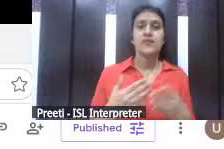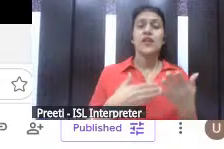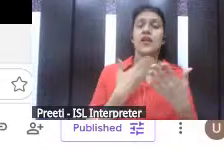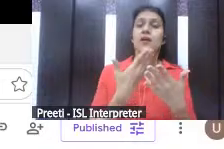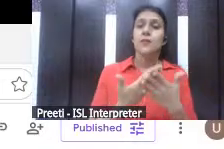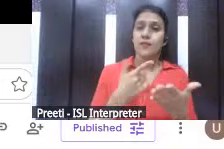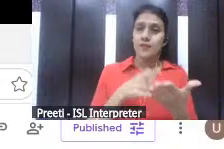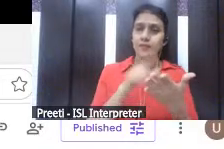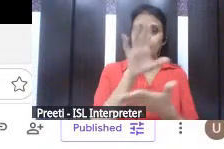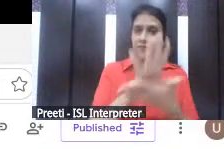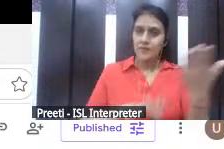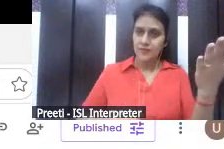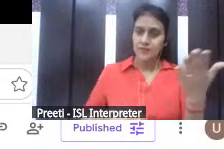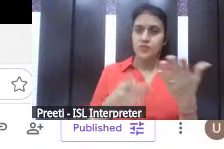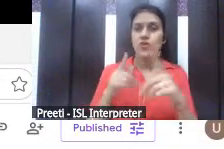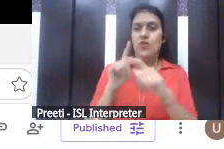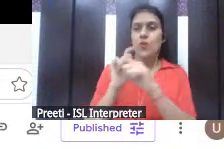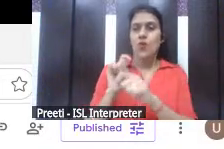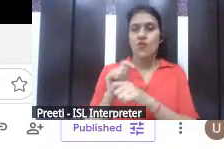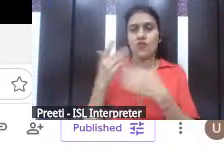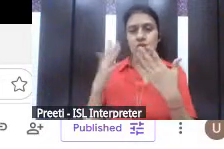done.